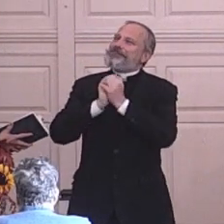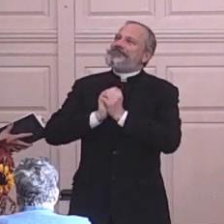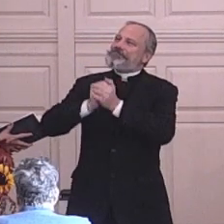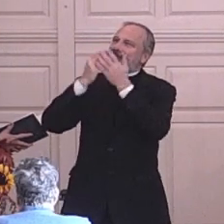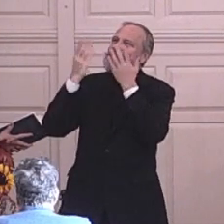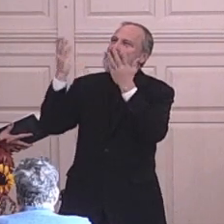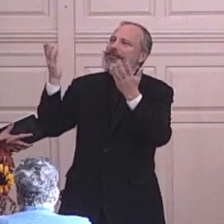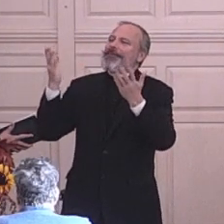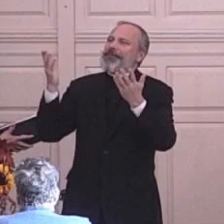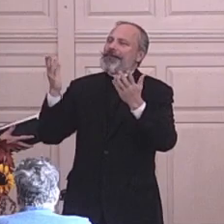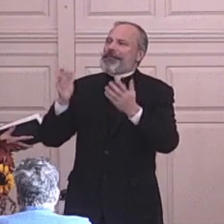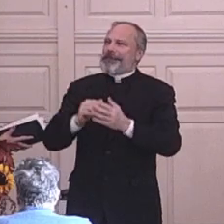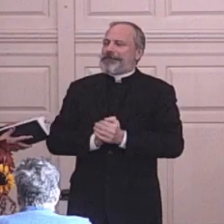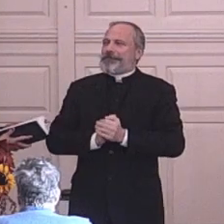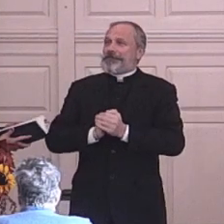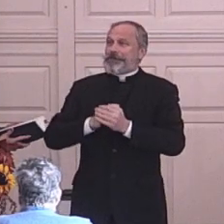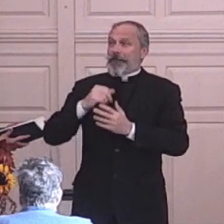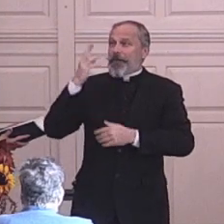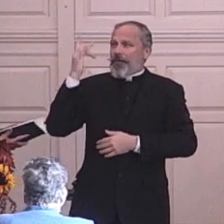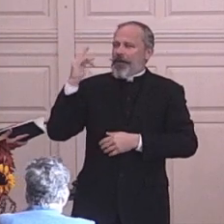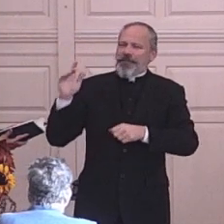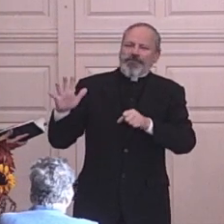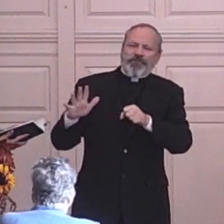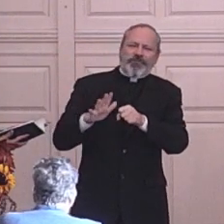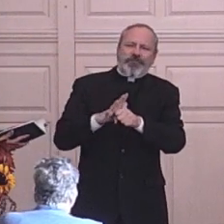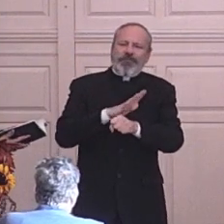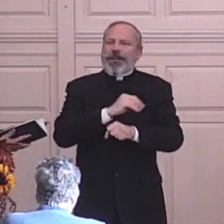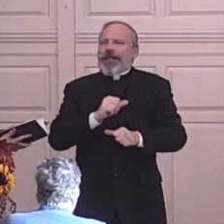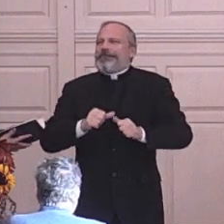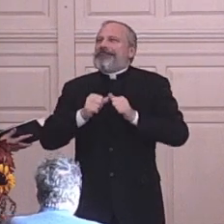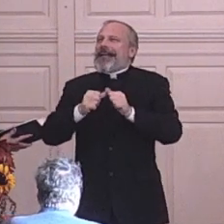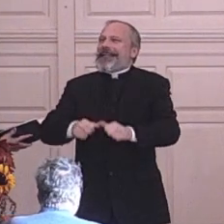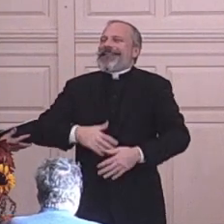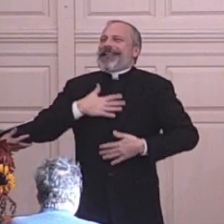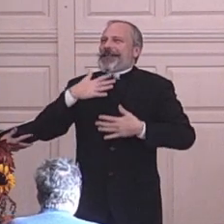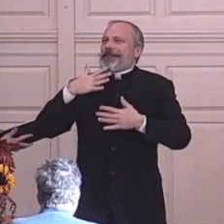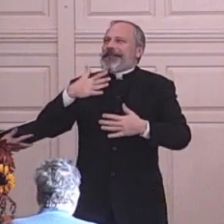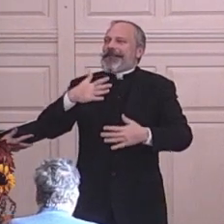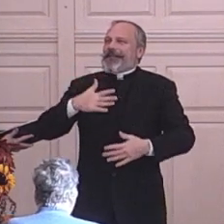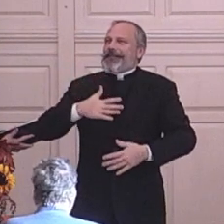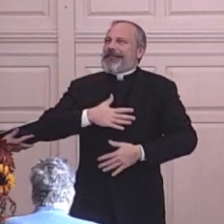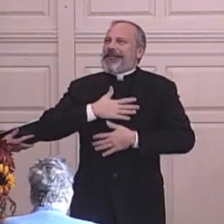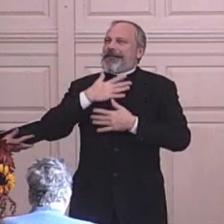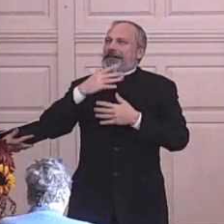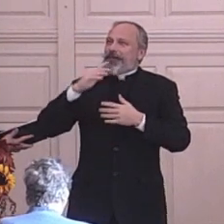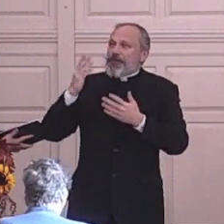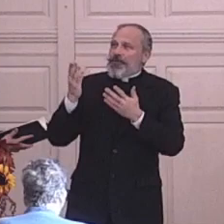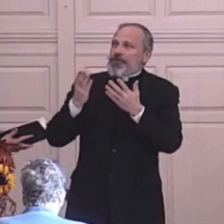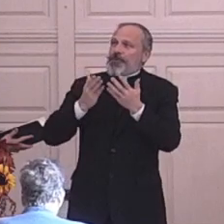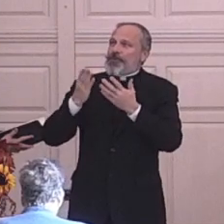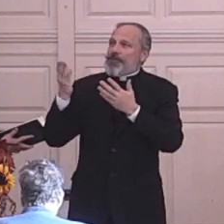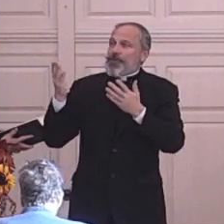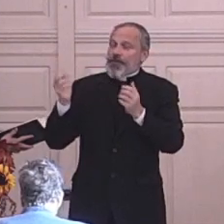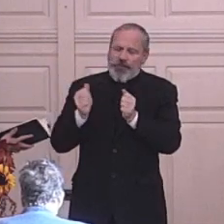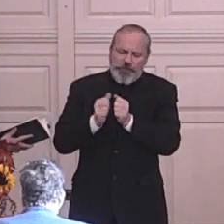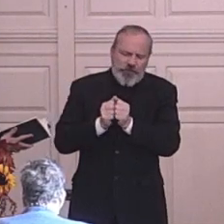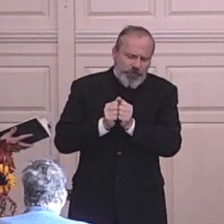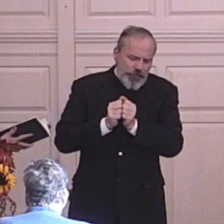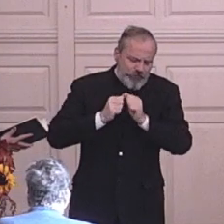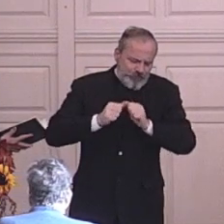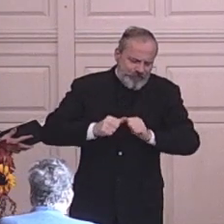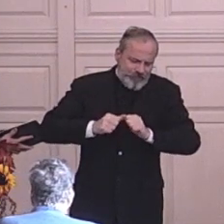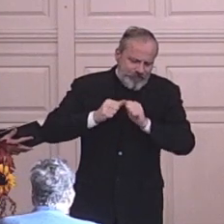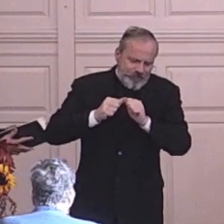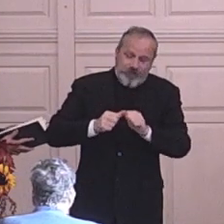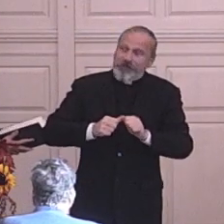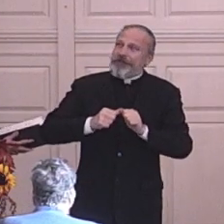you, for it is full and lasting happiness to serve with